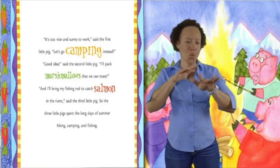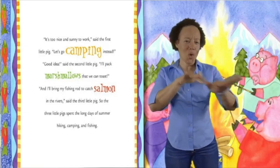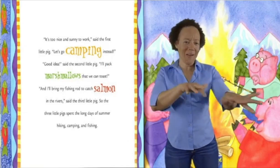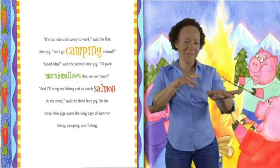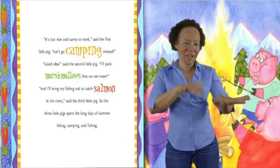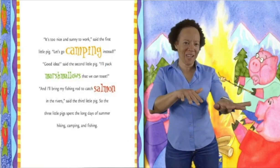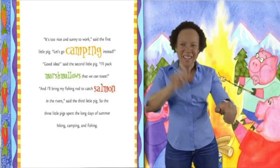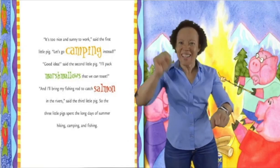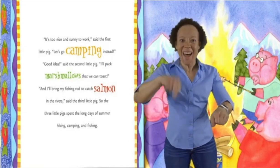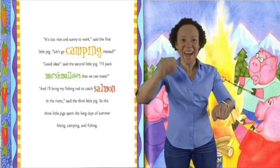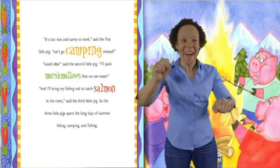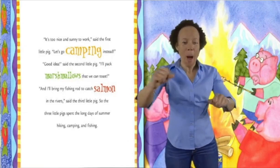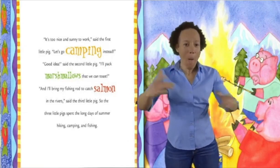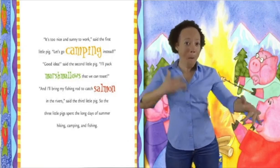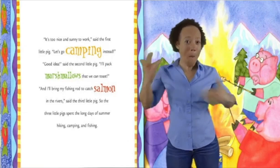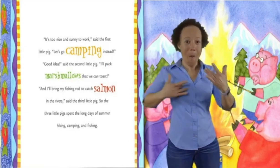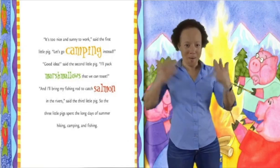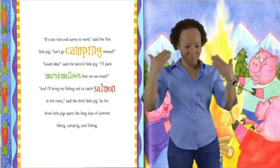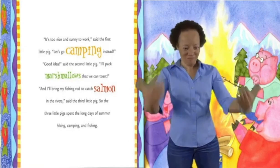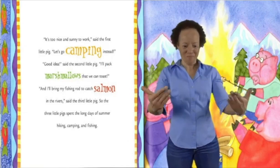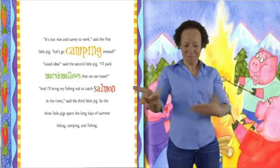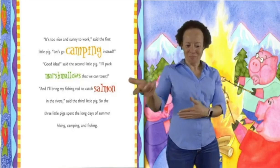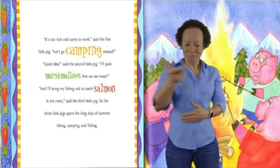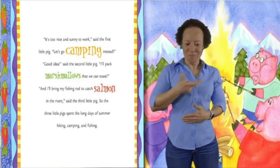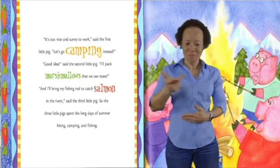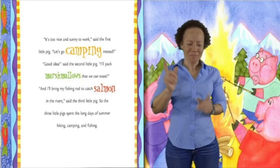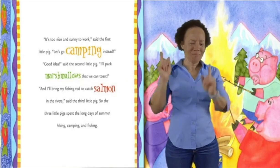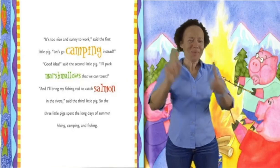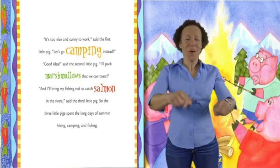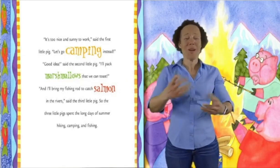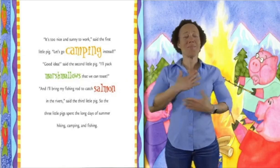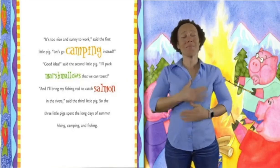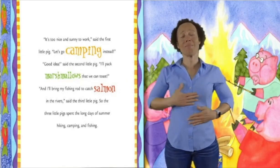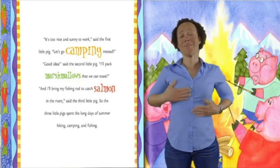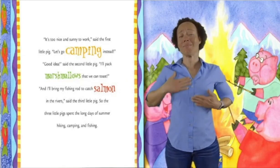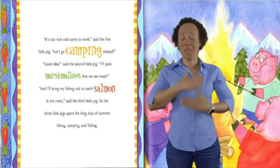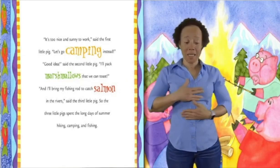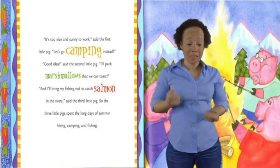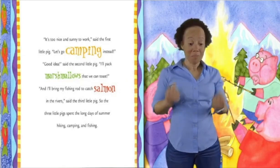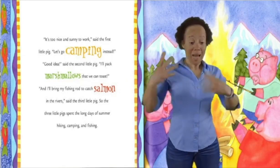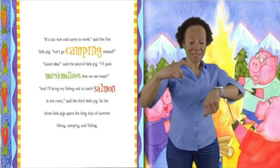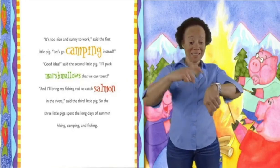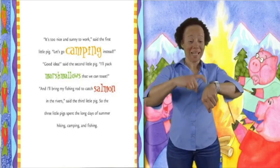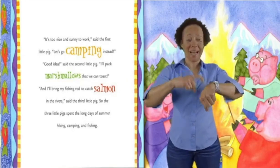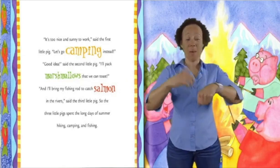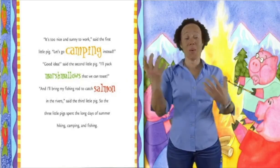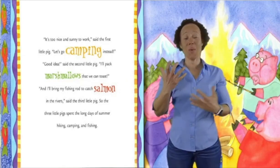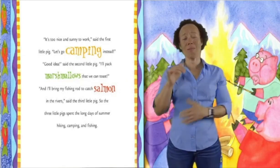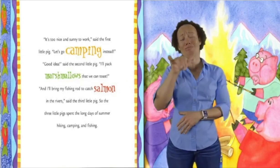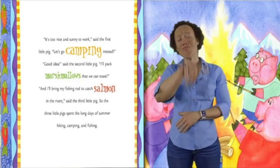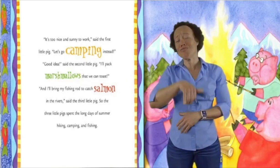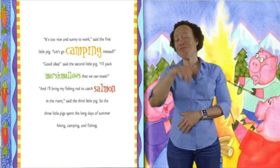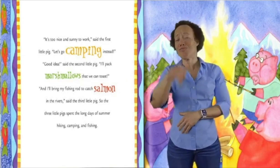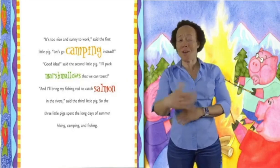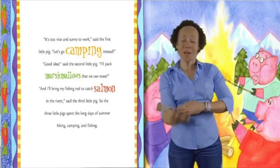So the three little pigs spent the long days of summer hiking, camping, and fishing.